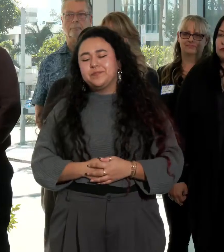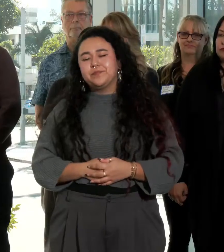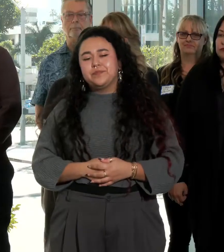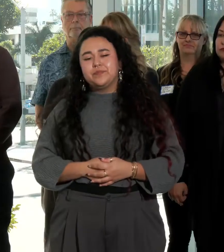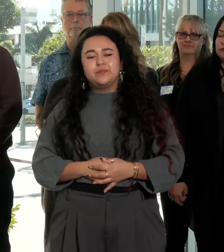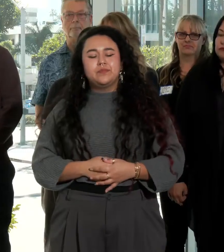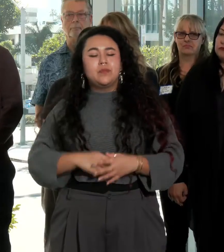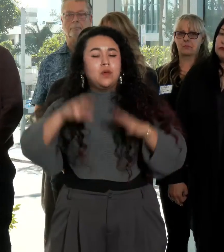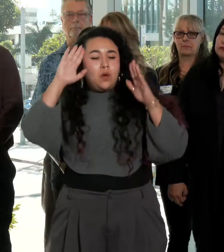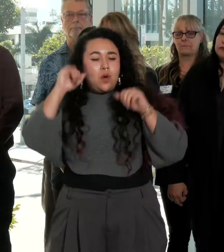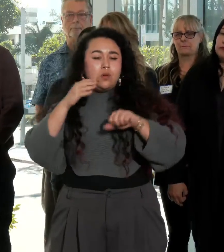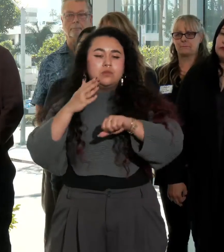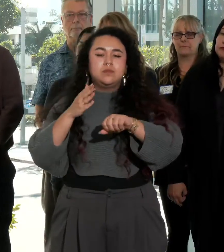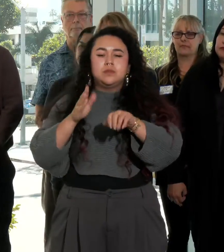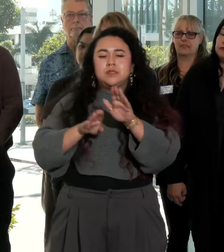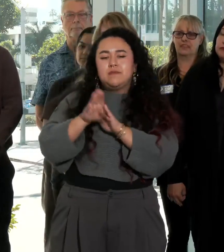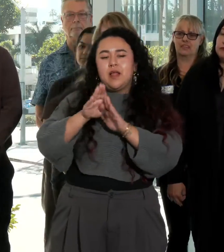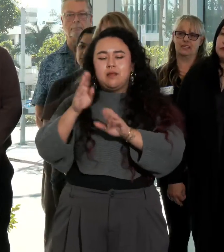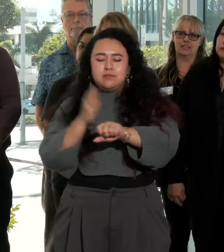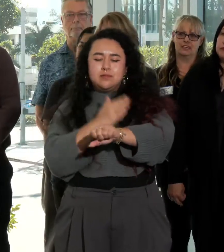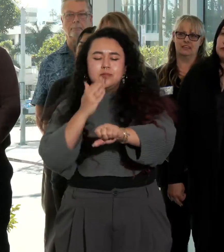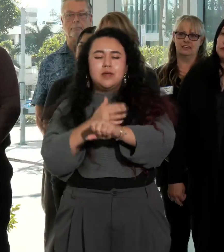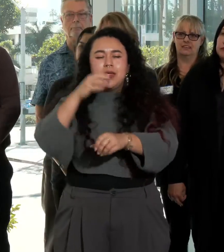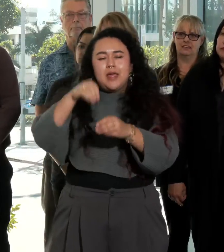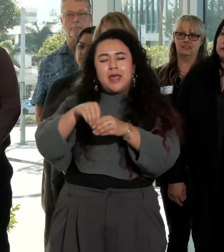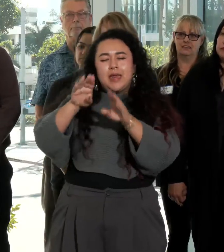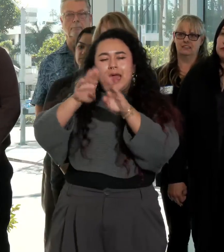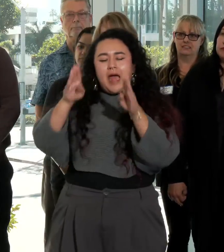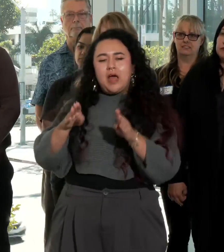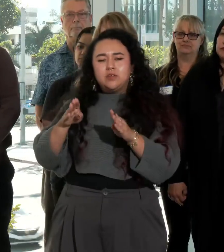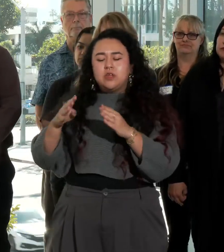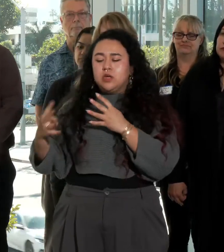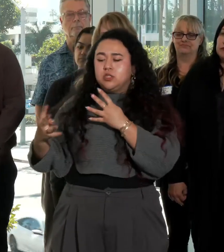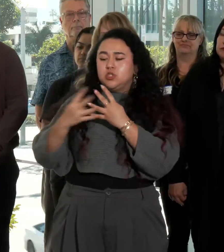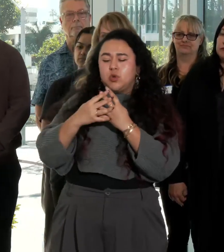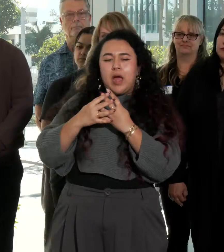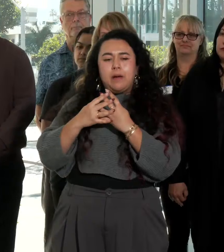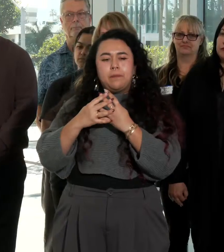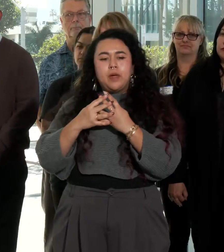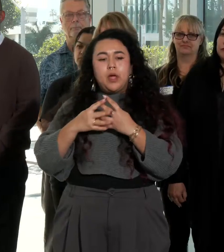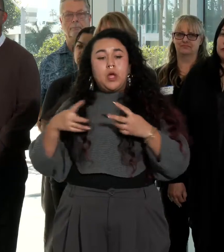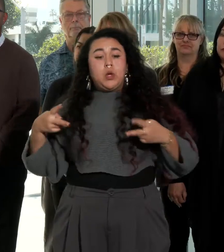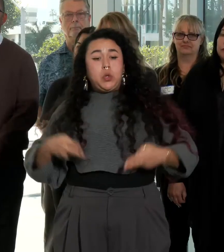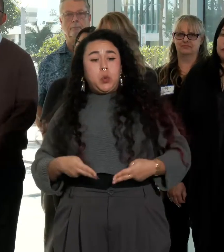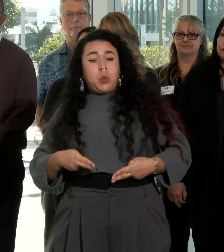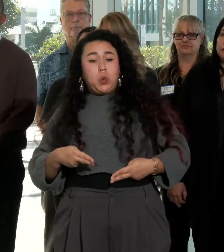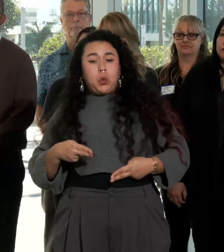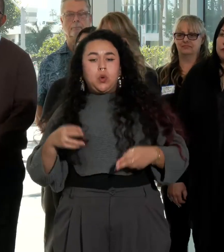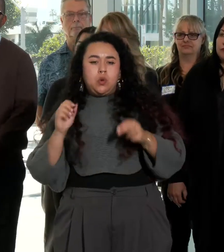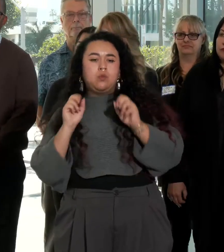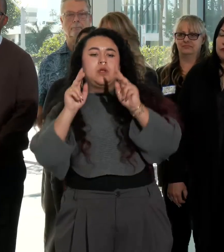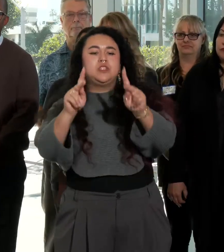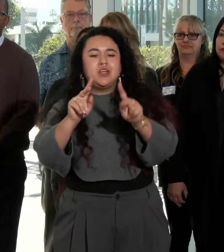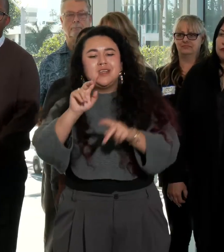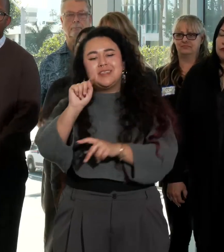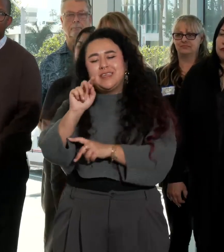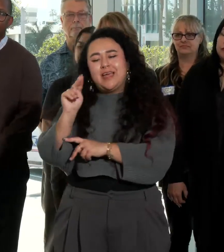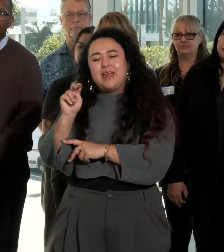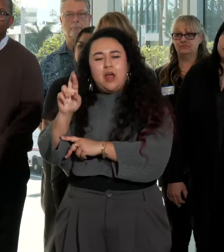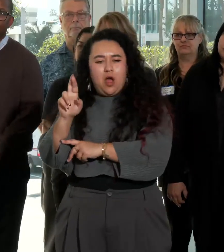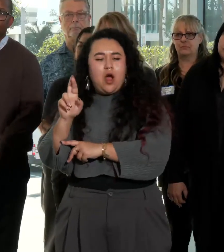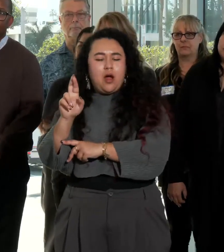We hope to build an in-house trap, neuter, return, or TNR program to decrease the community